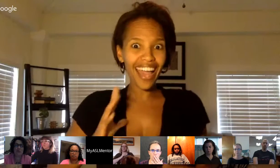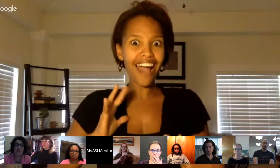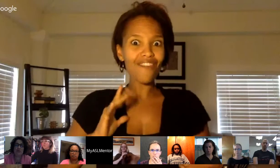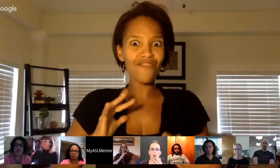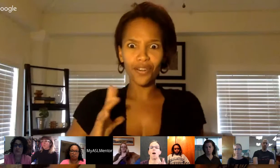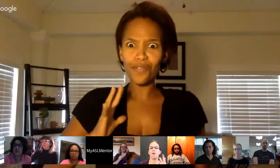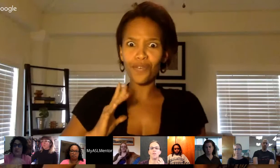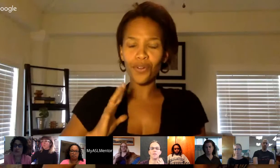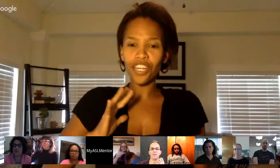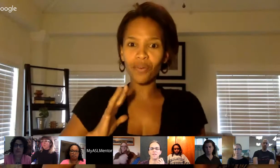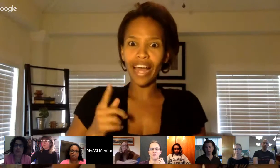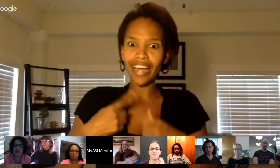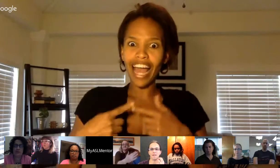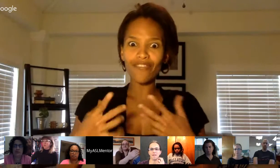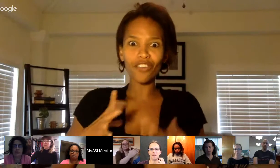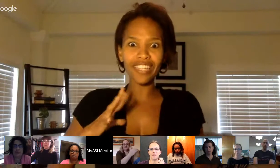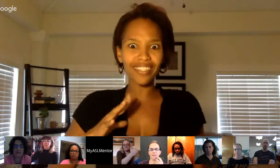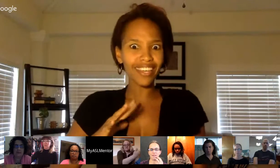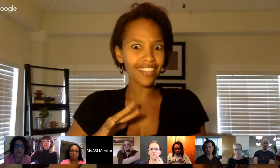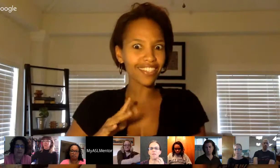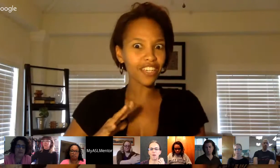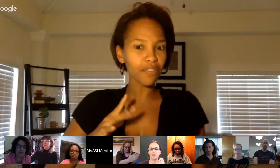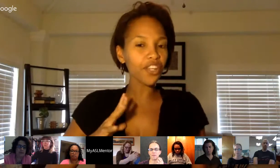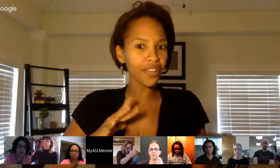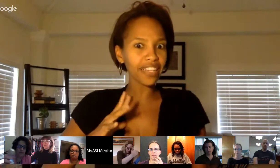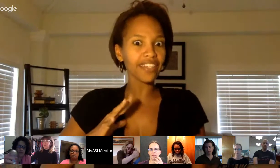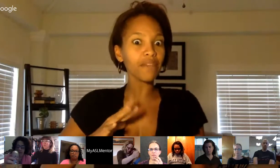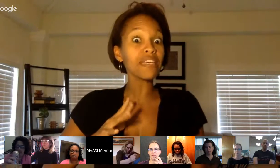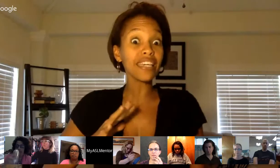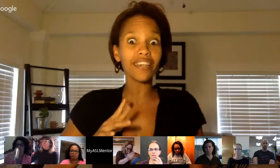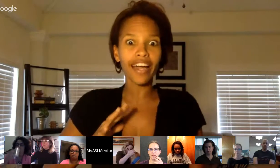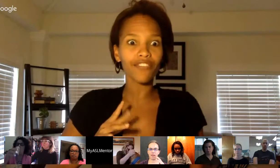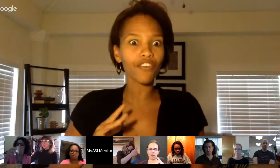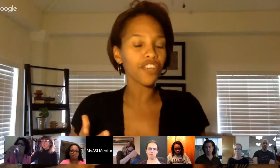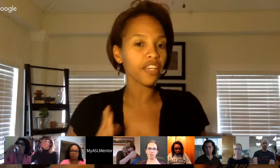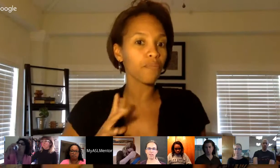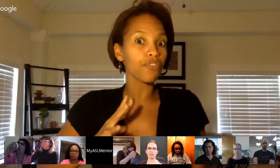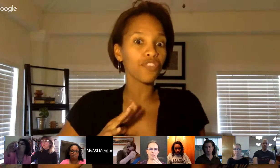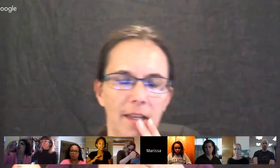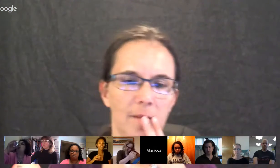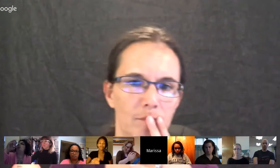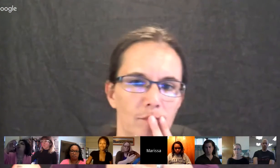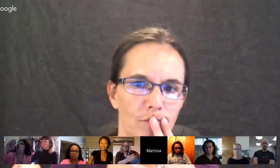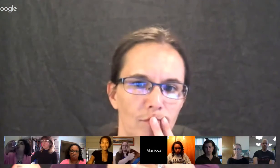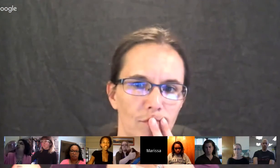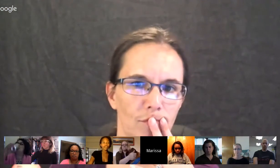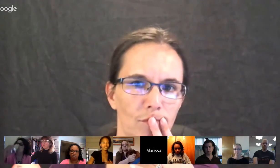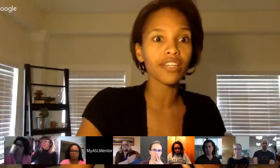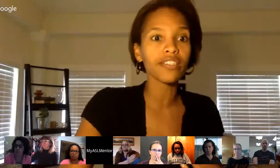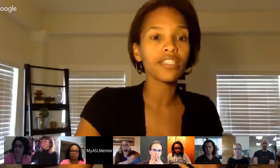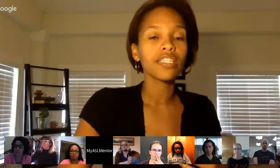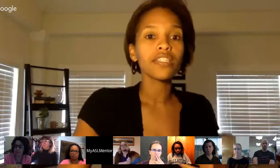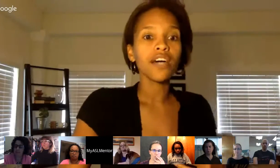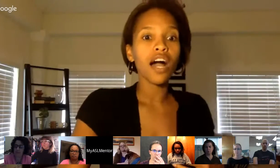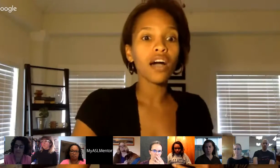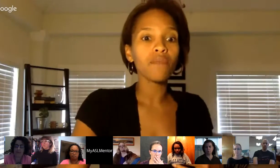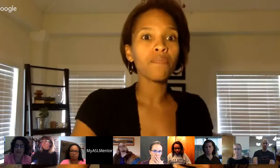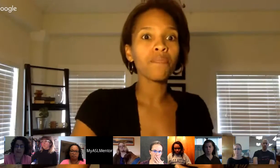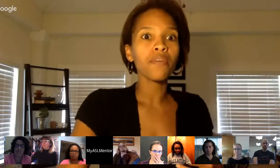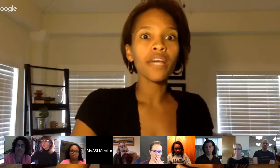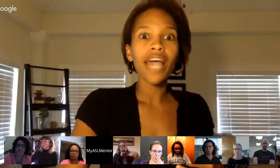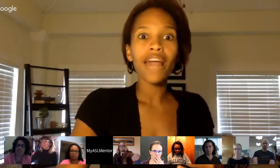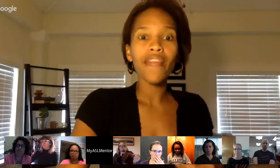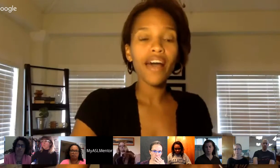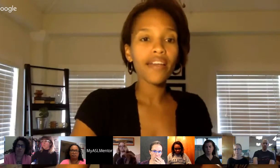like I have that, ooh, look at what I have all these things. Look at, like lucky me, kind of a feeling of privilege. Interesting.